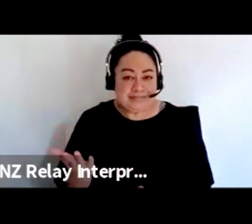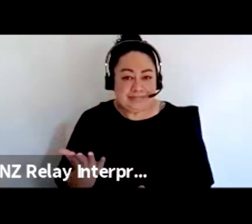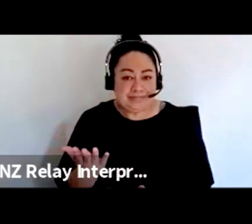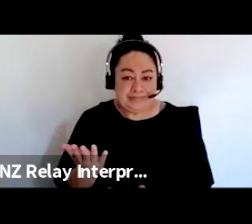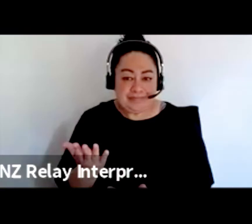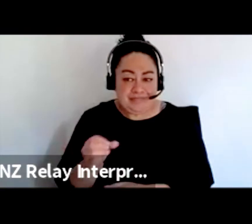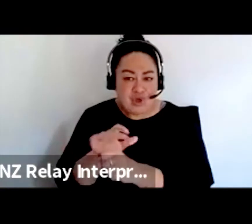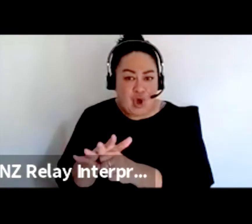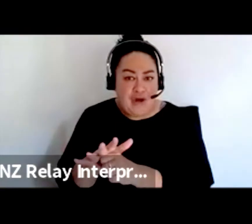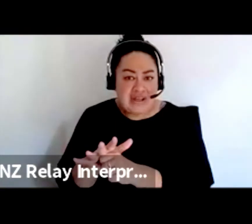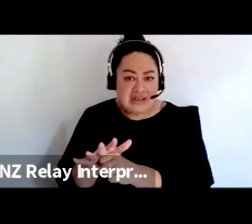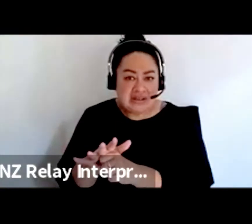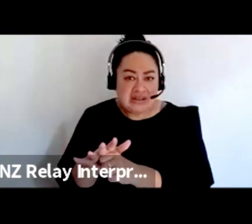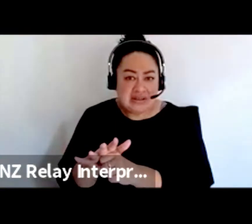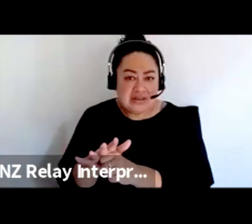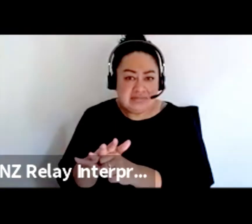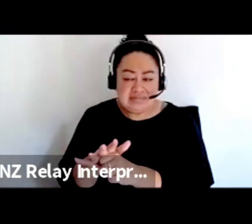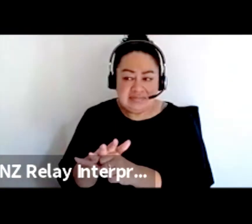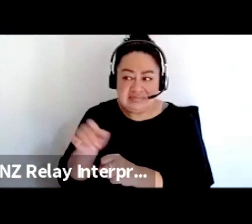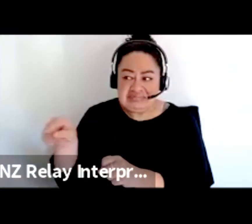cases, is it because